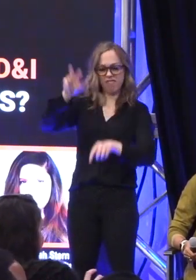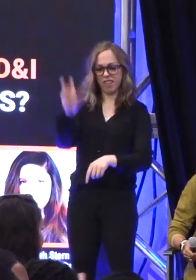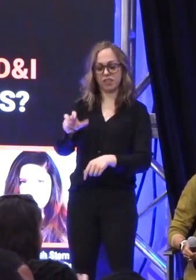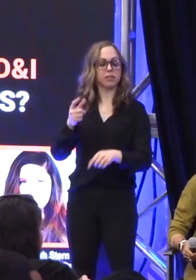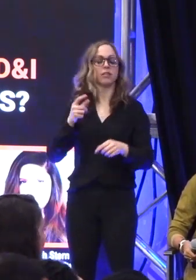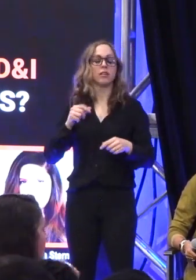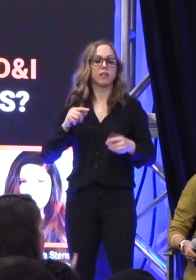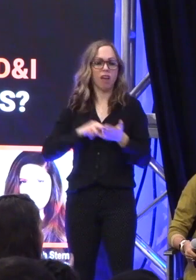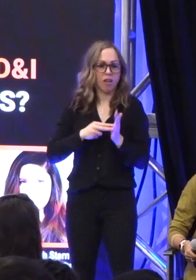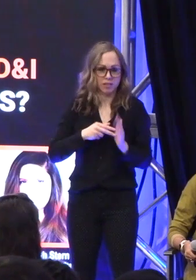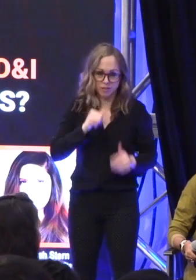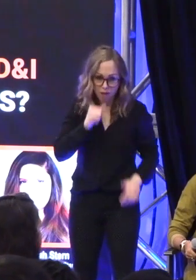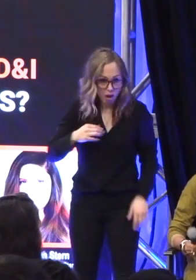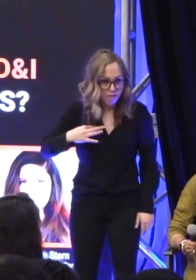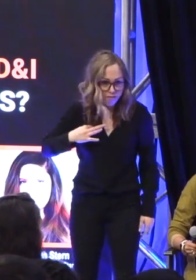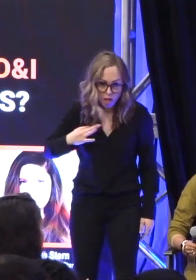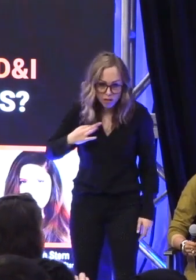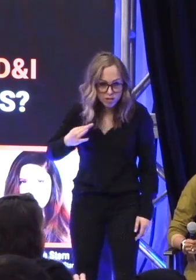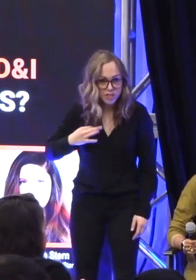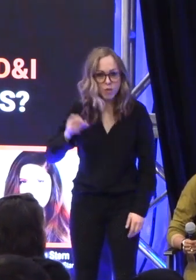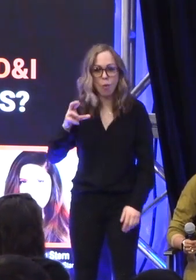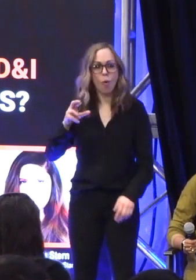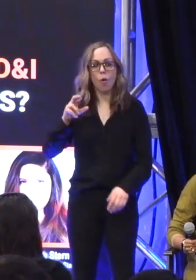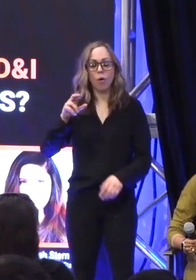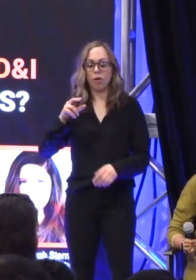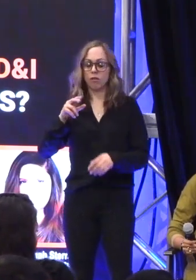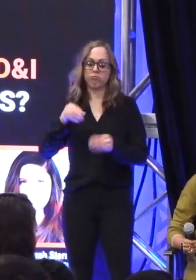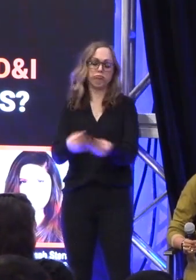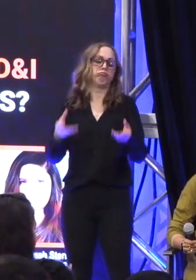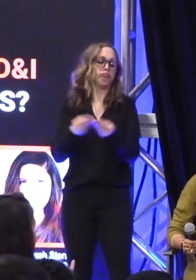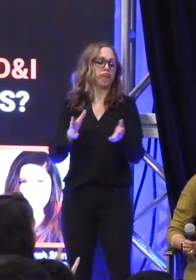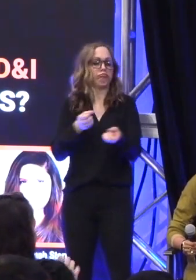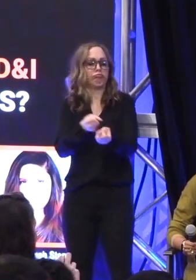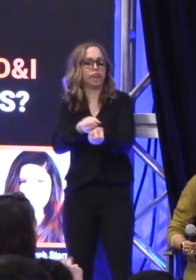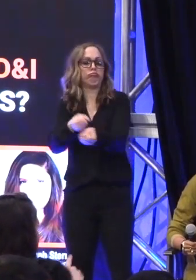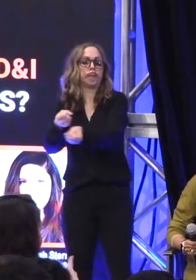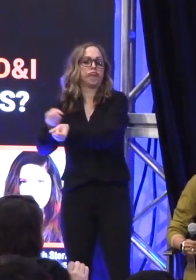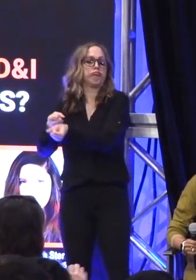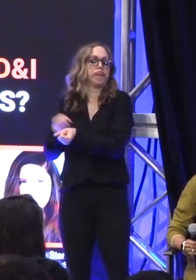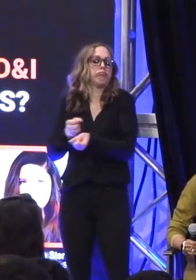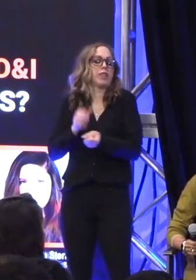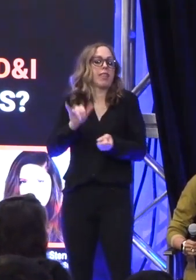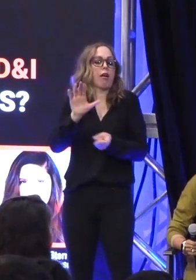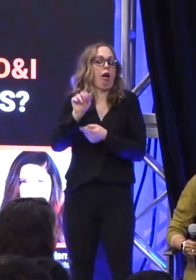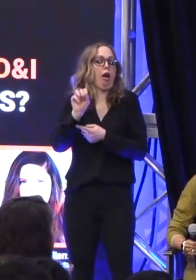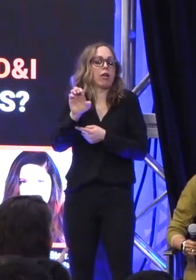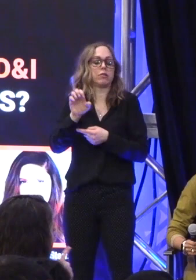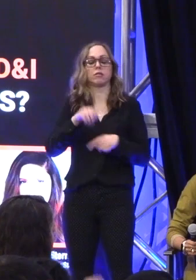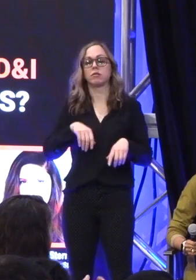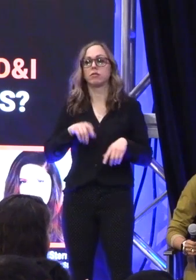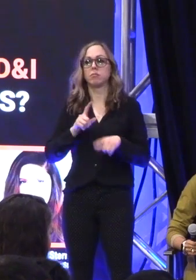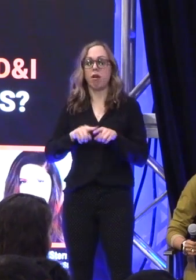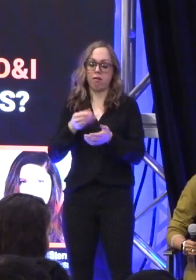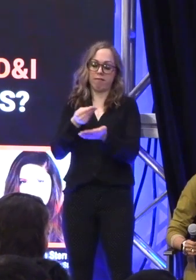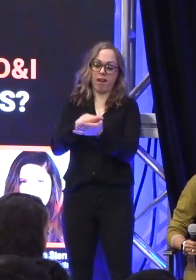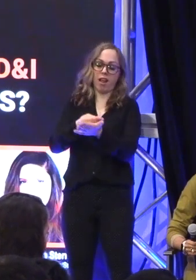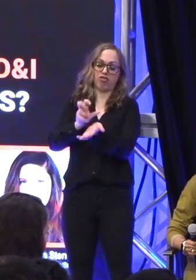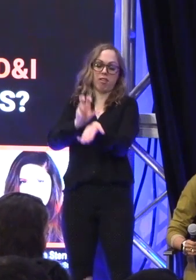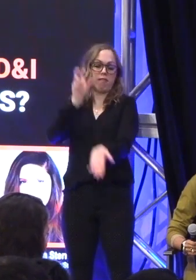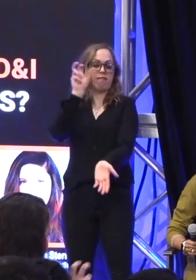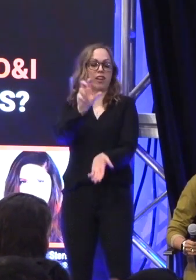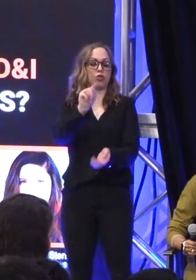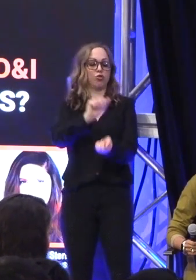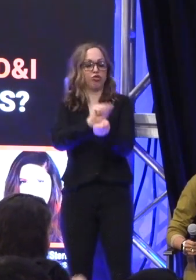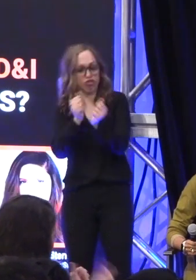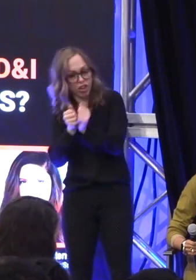about volunteerism. I'm not talking about philanthropy. What I'm talking about is, are you making financial investments to change the way